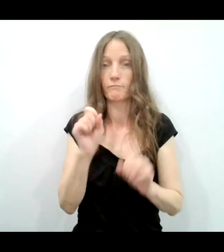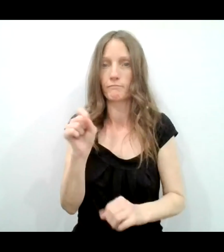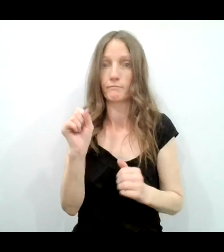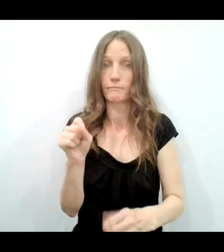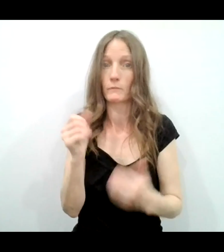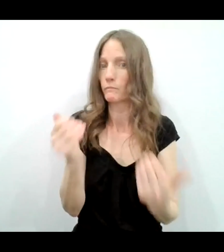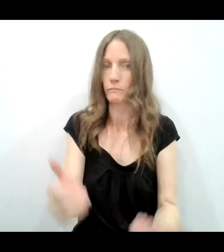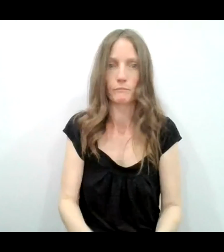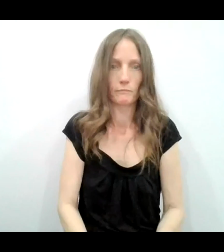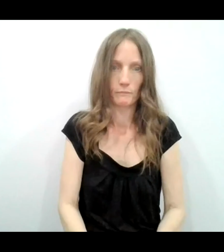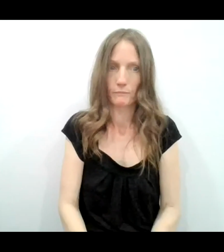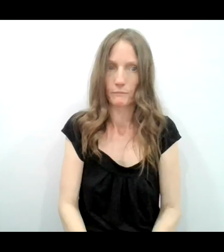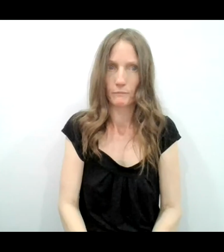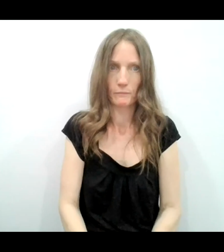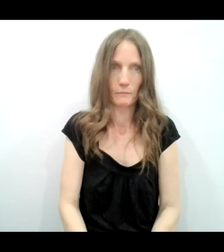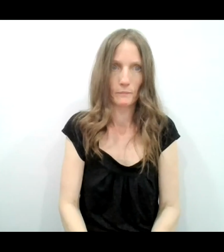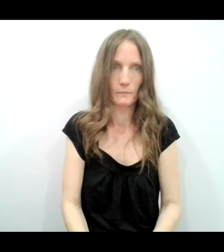Okay, perfect.